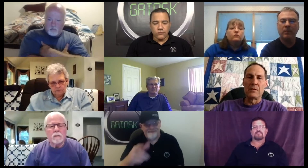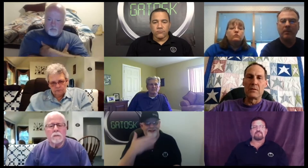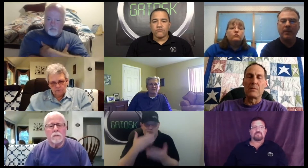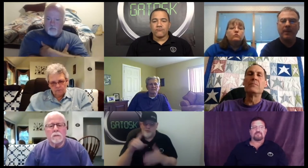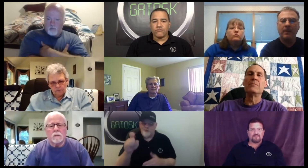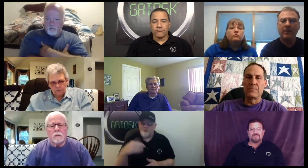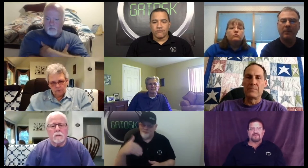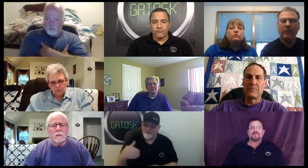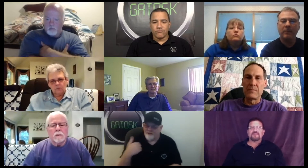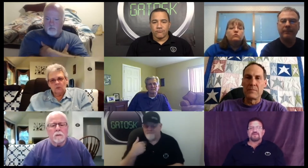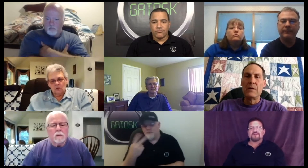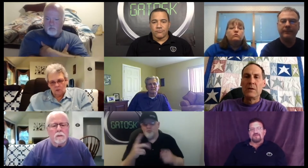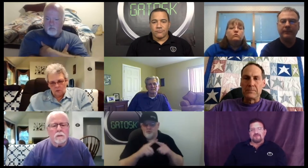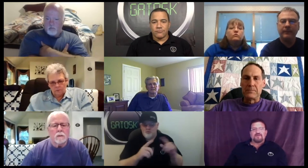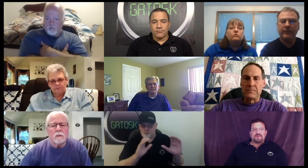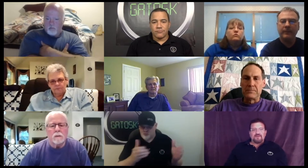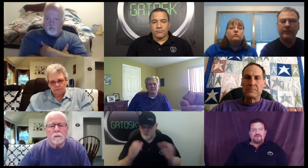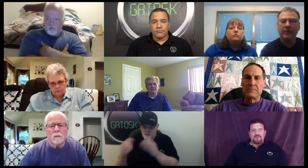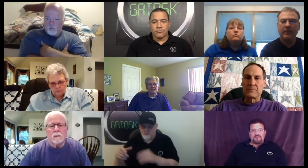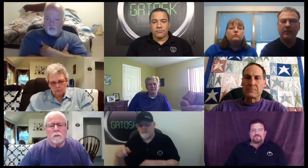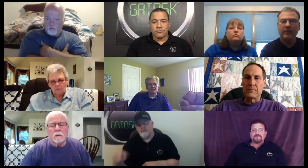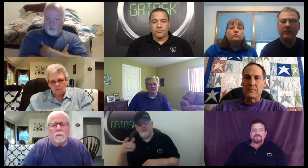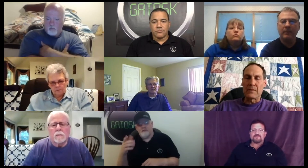time or for life? Oh, that's a great question.